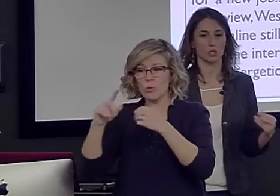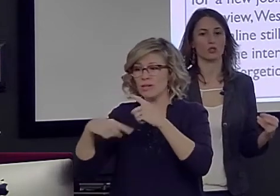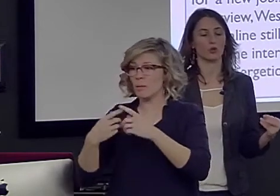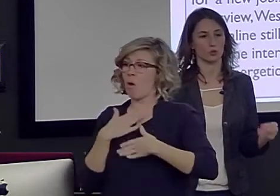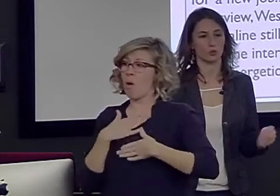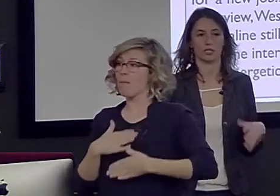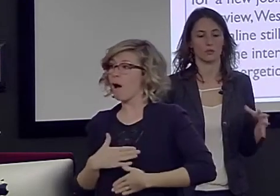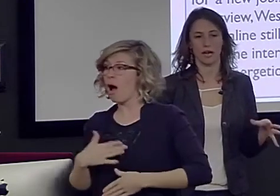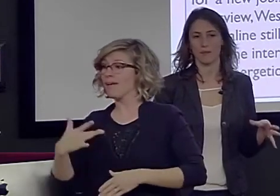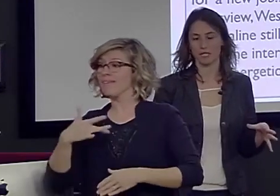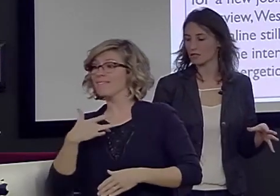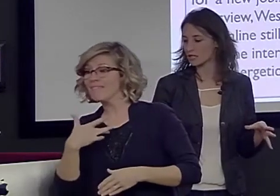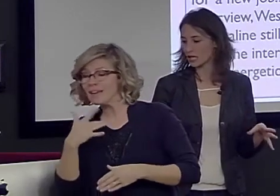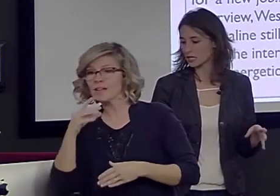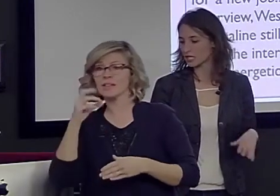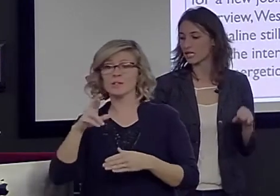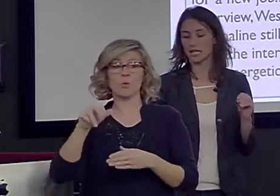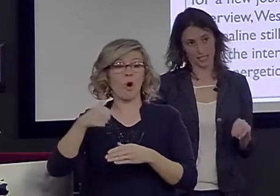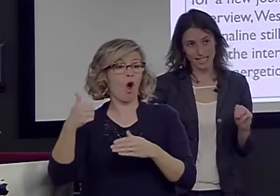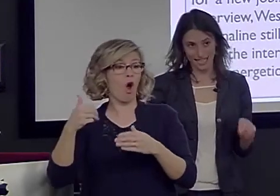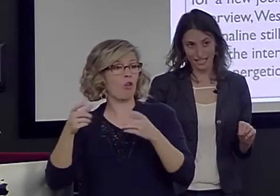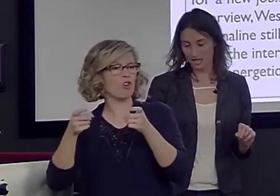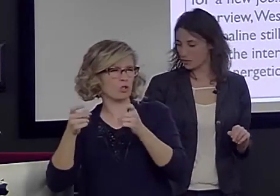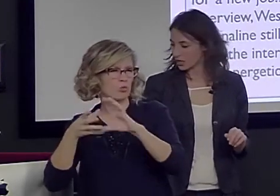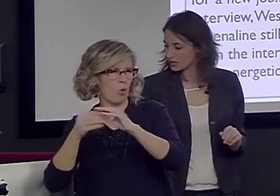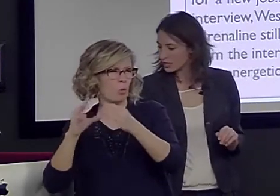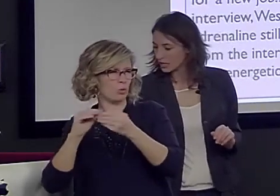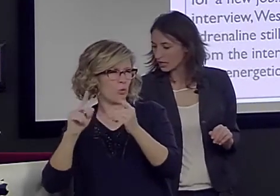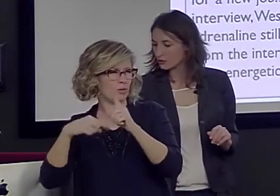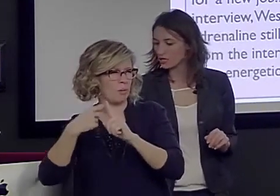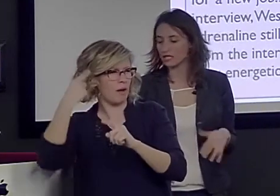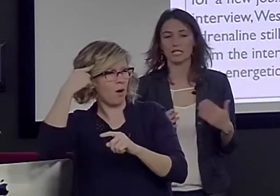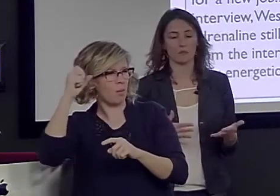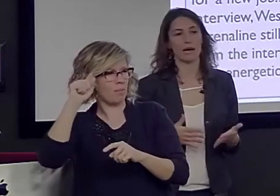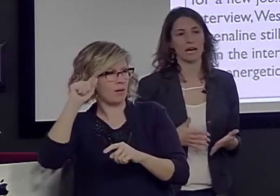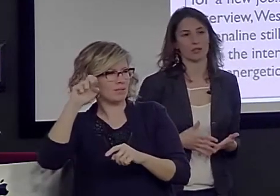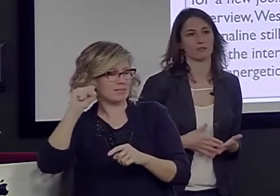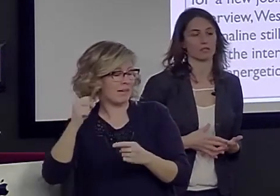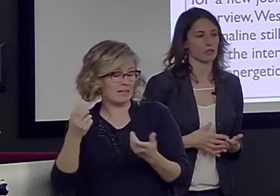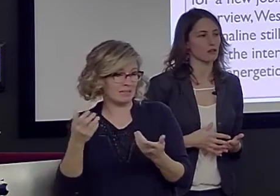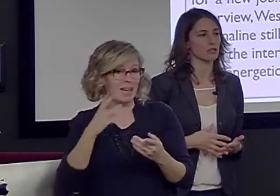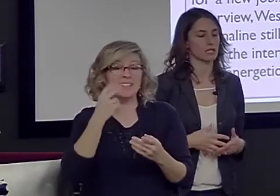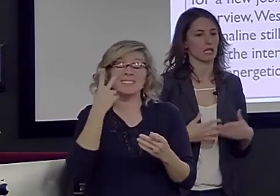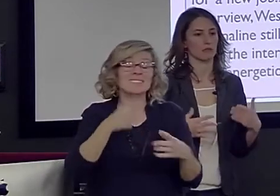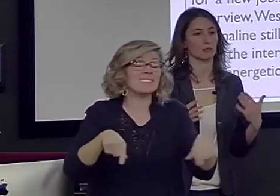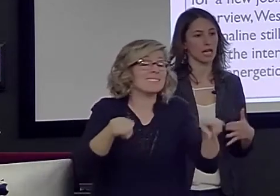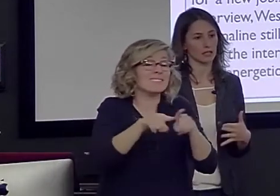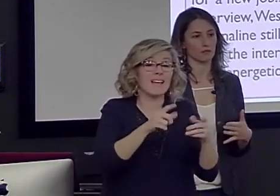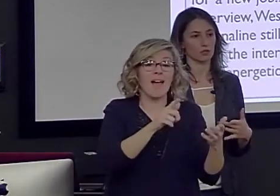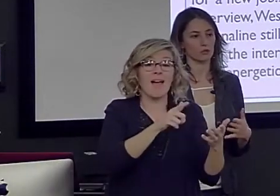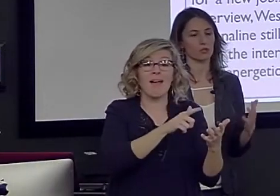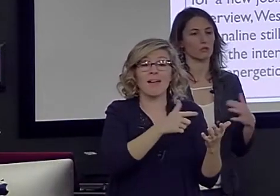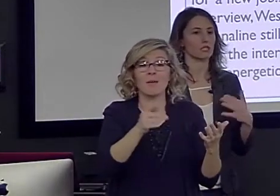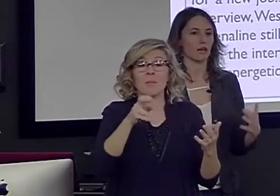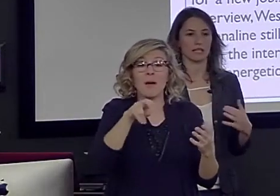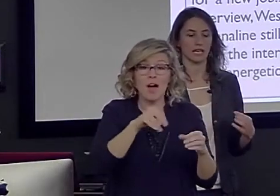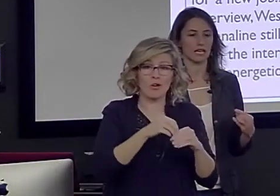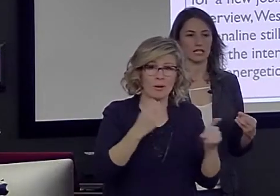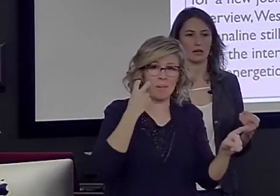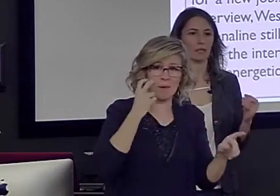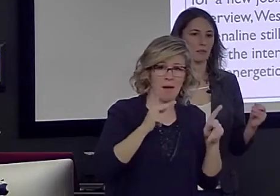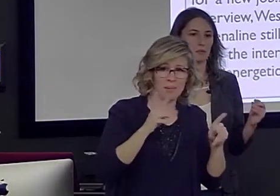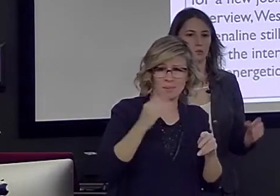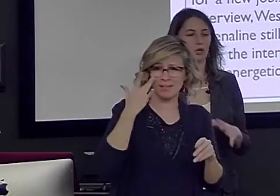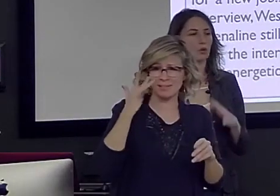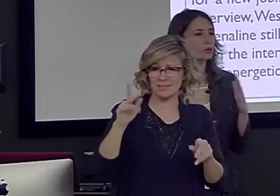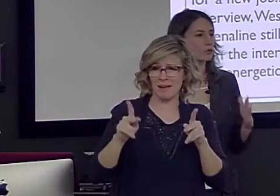feelings or control stories without mental states in sighted subjects. And you see the same pattern of results in blind individuals. So it's not the case